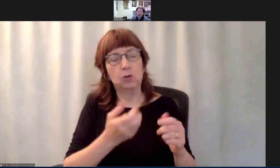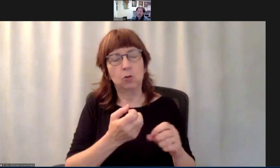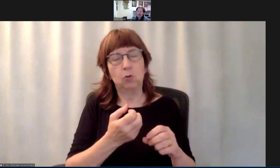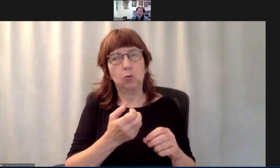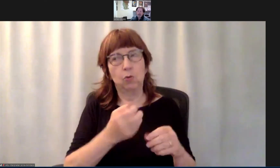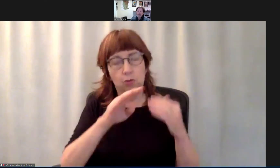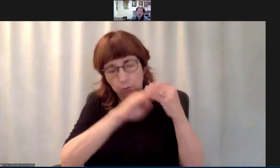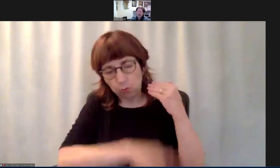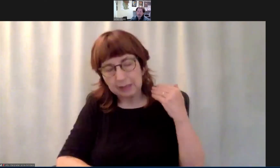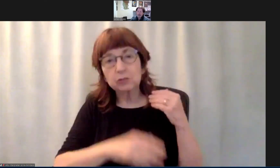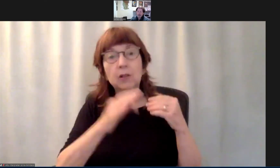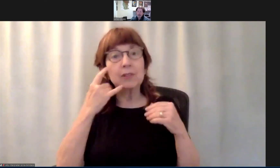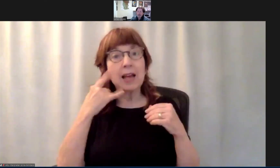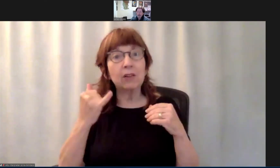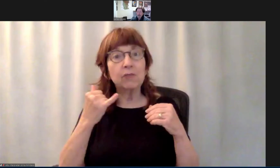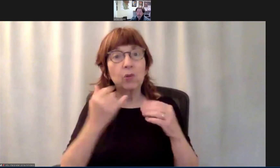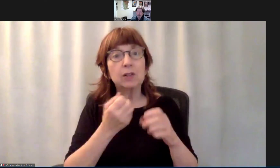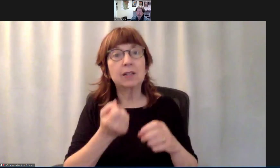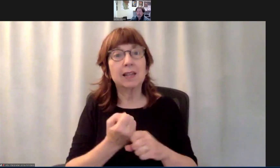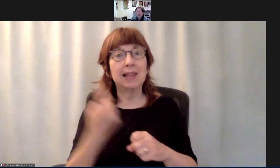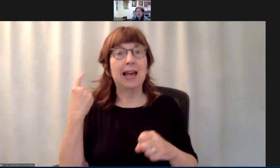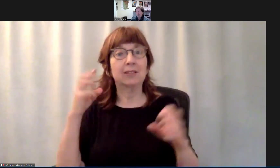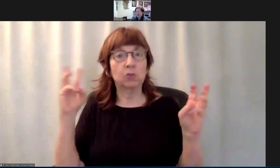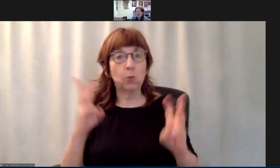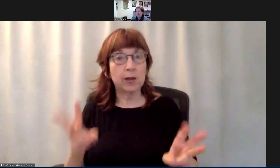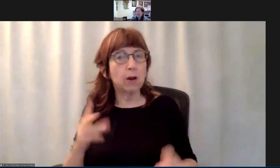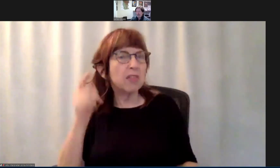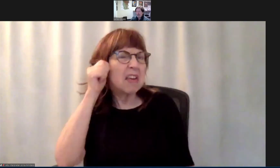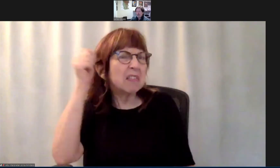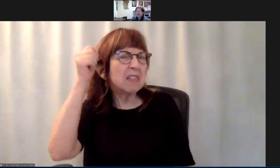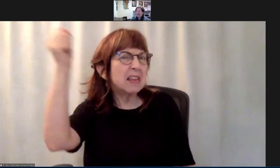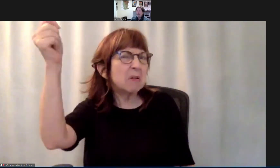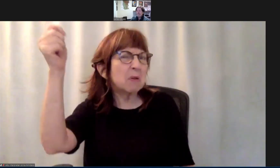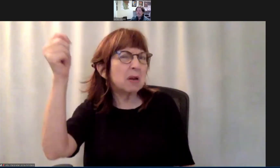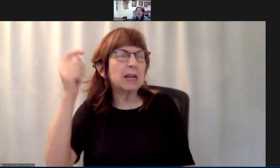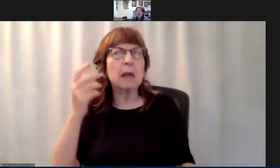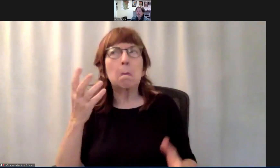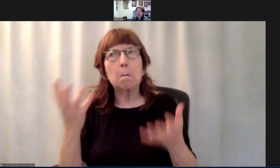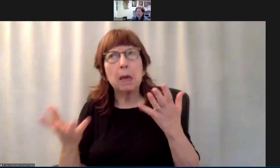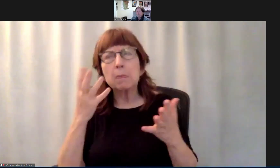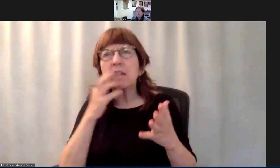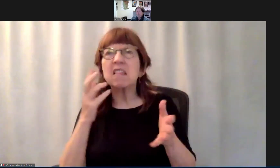So the theory is that it may be there's some residual